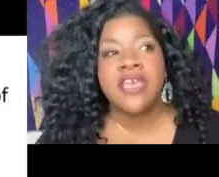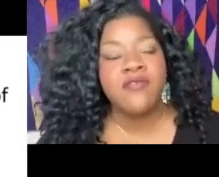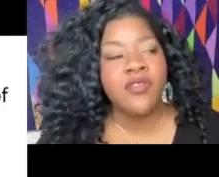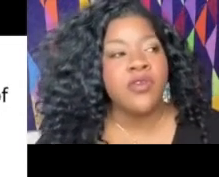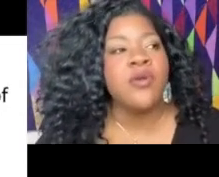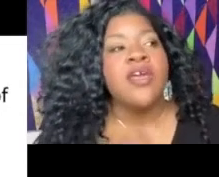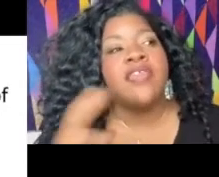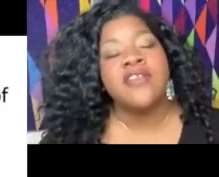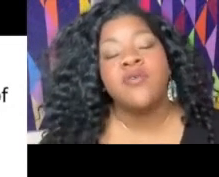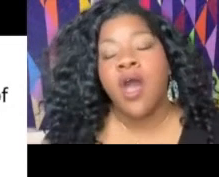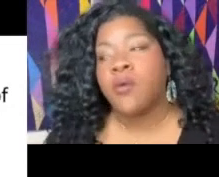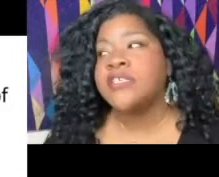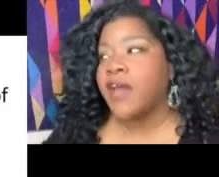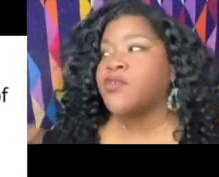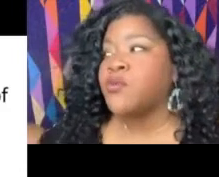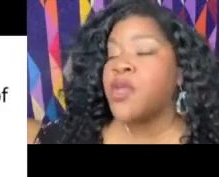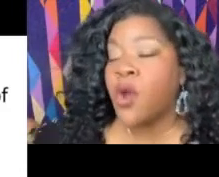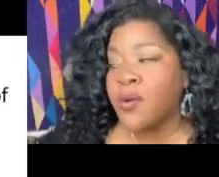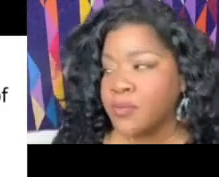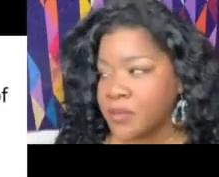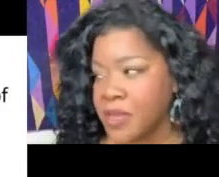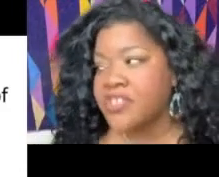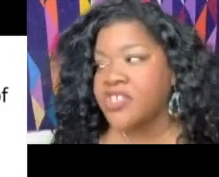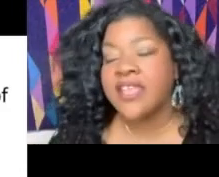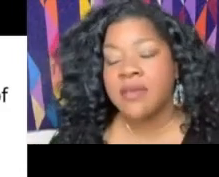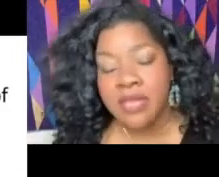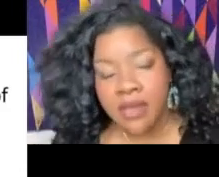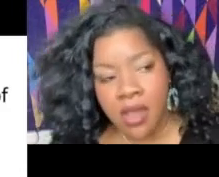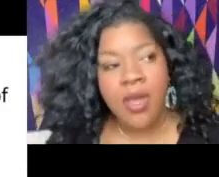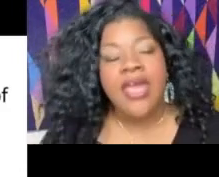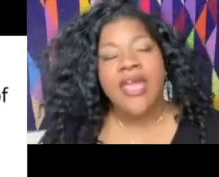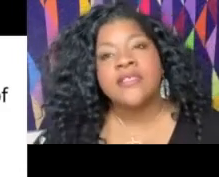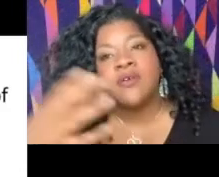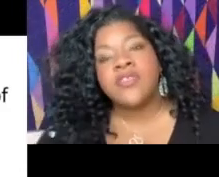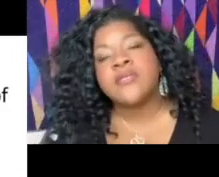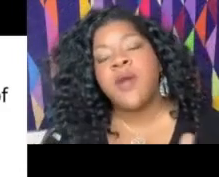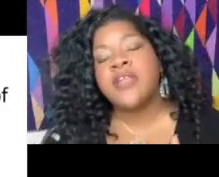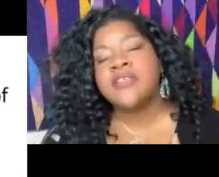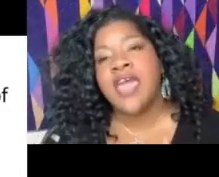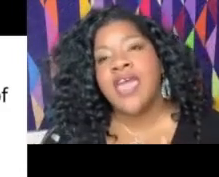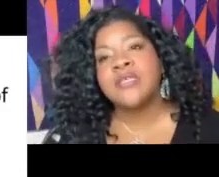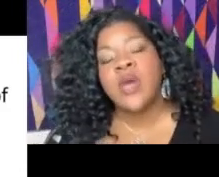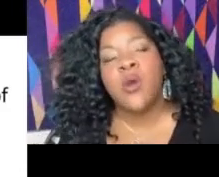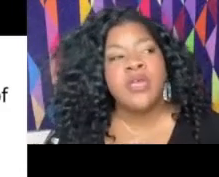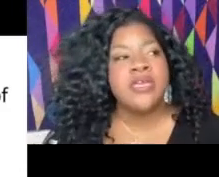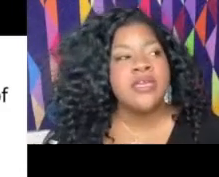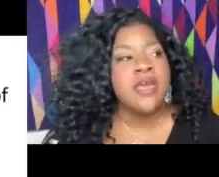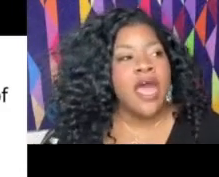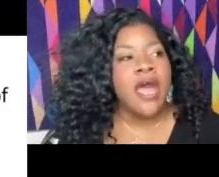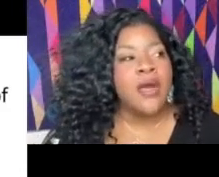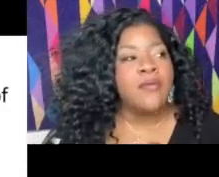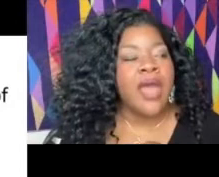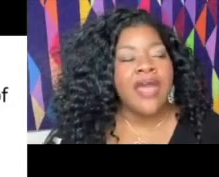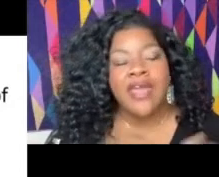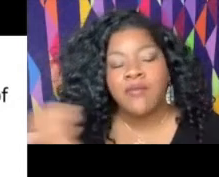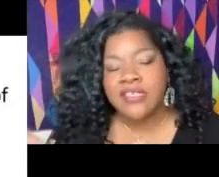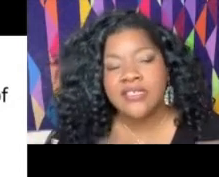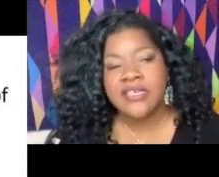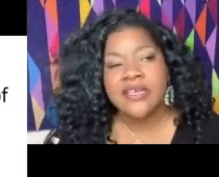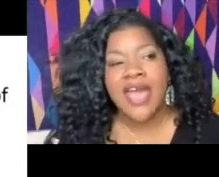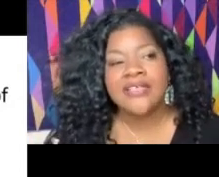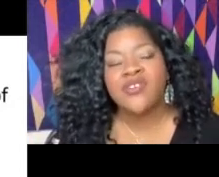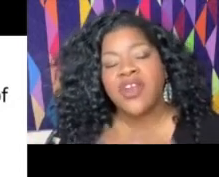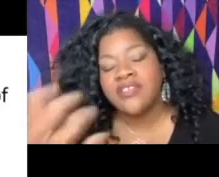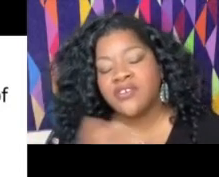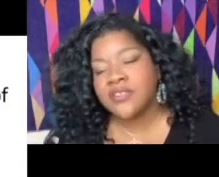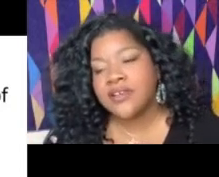They are safe with you. They don't always have to run home to me. Just let me know. And so this one day, Zoe, I had a residency